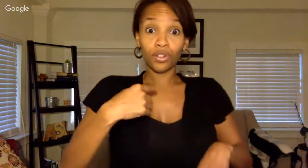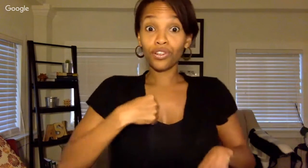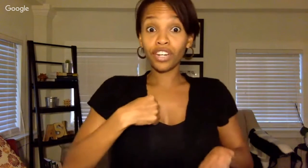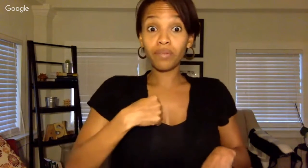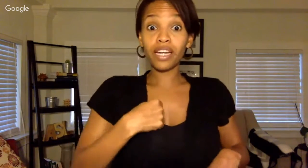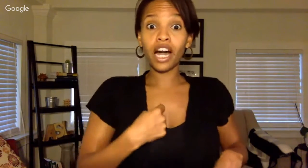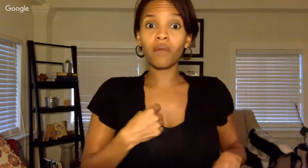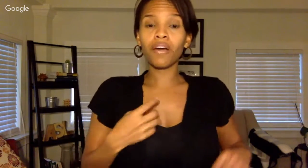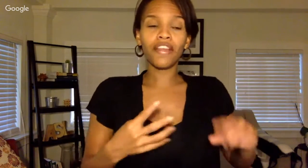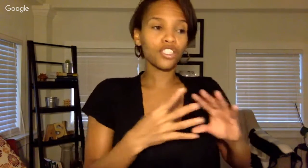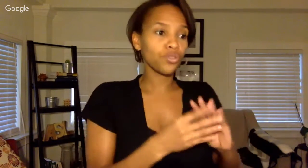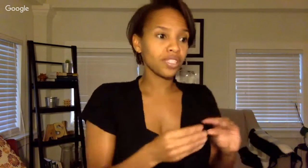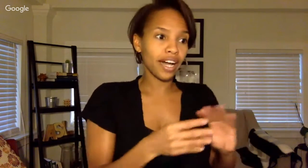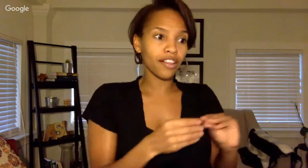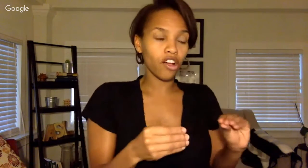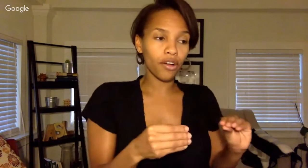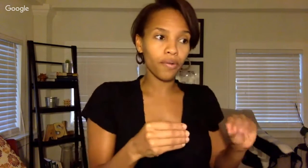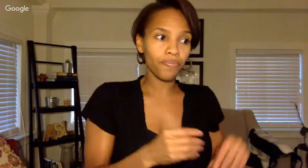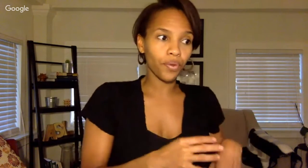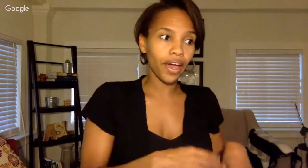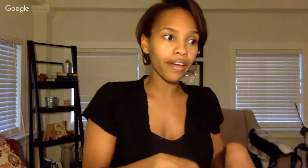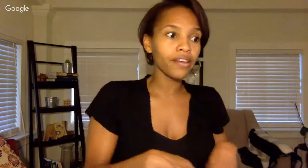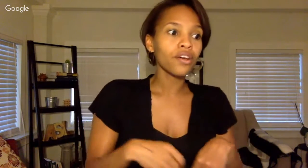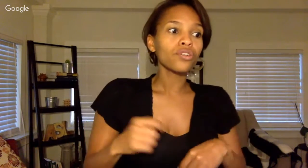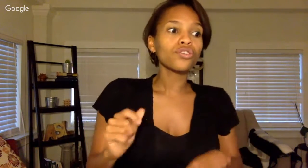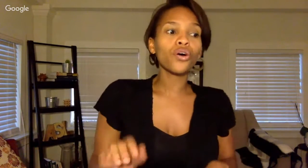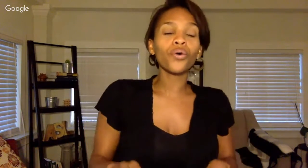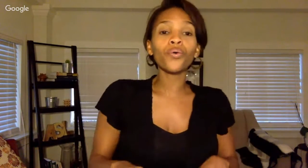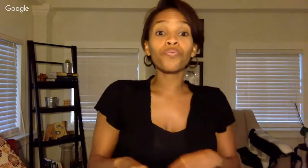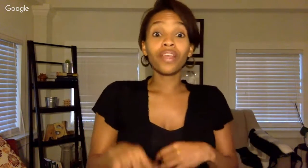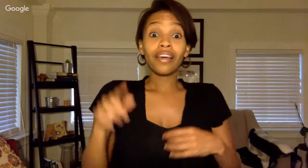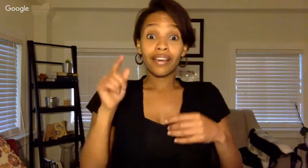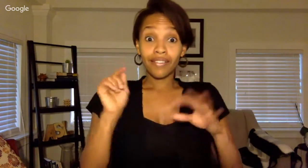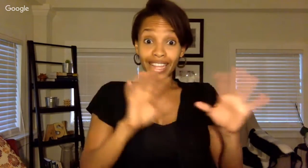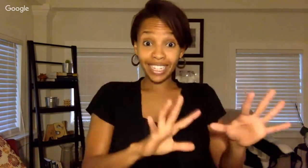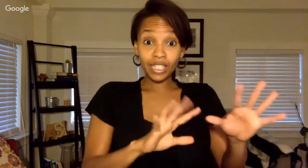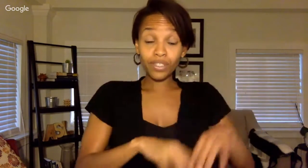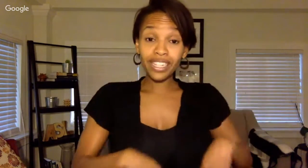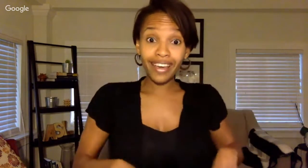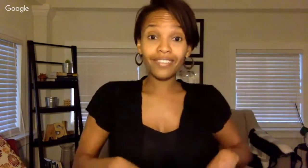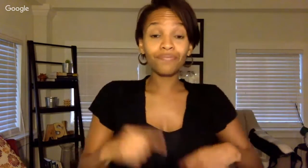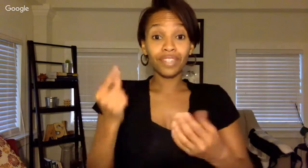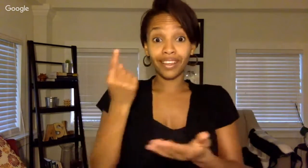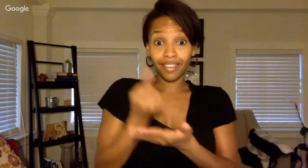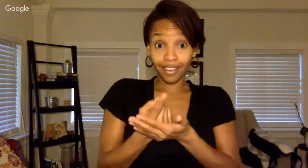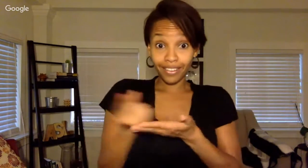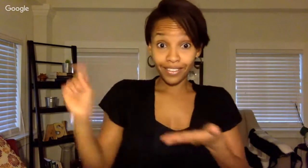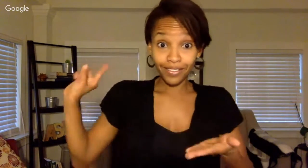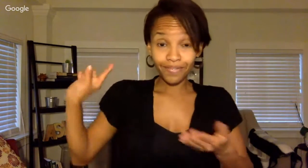you're going to become and then do the dialogue. Okay? So that sentence once again.